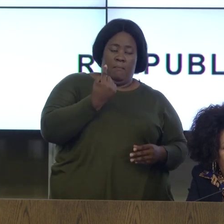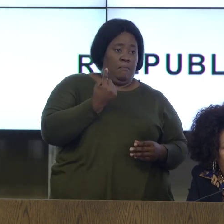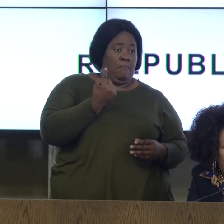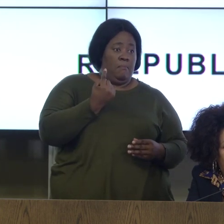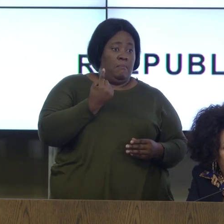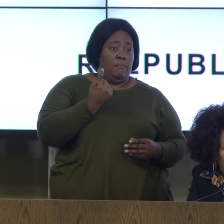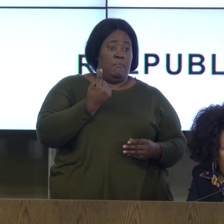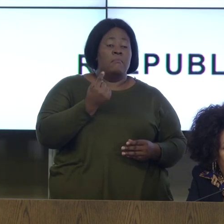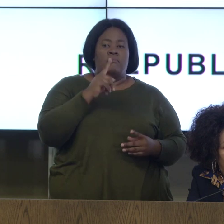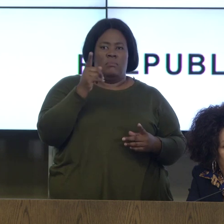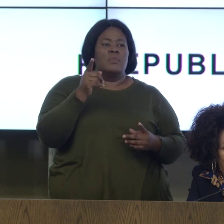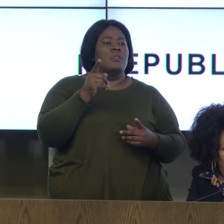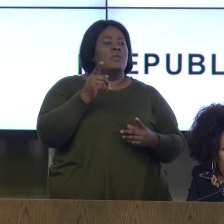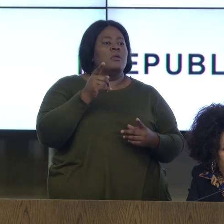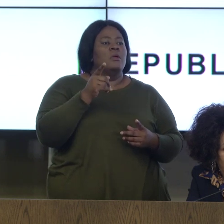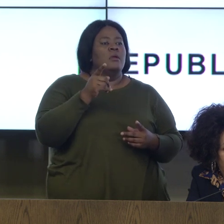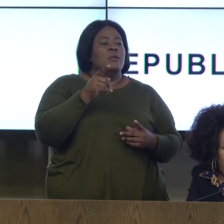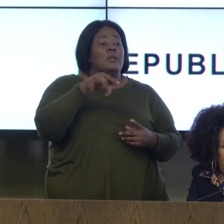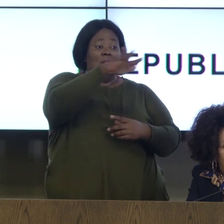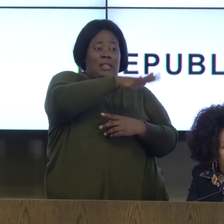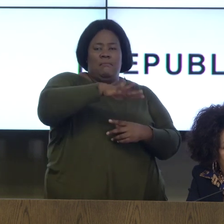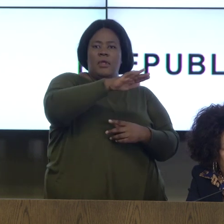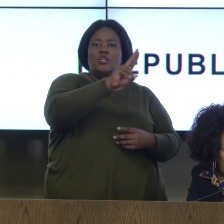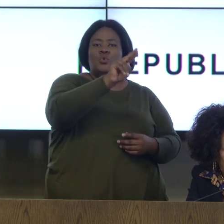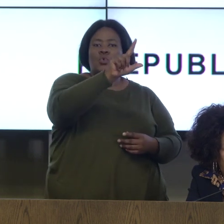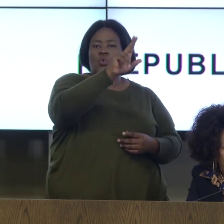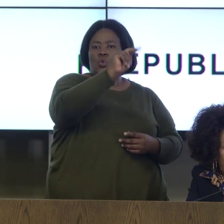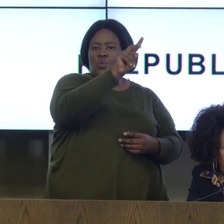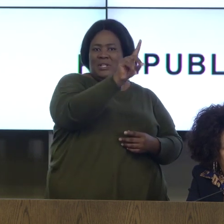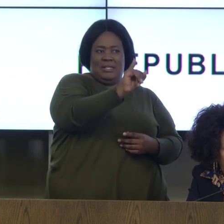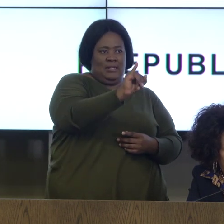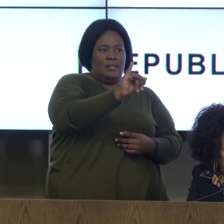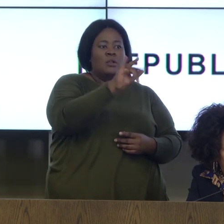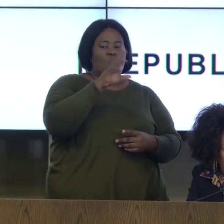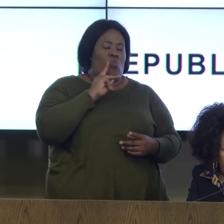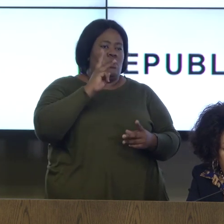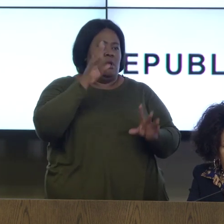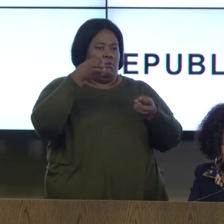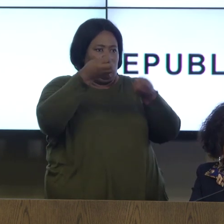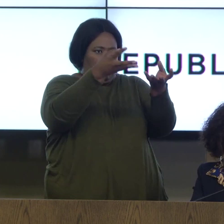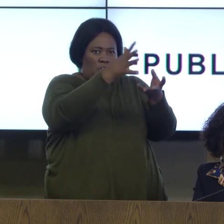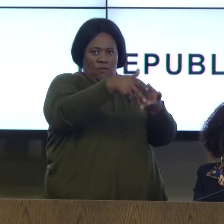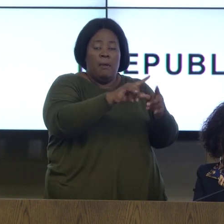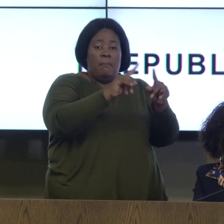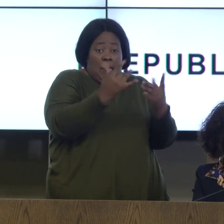by now have sent water to Ulundi. But they know now, and they will be attending to the matter.